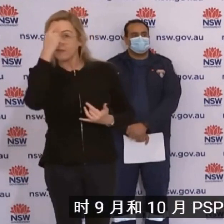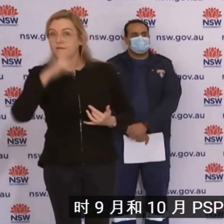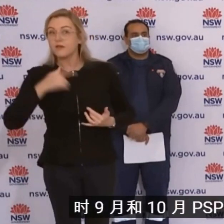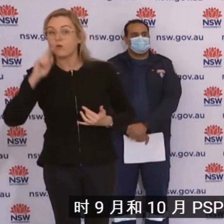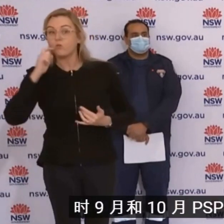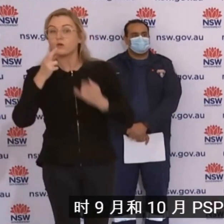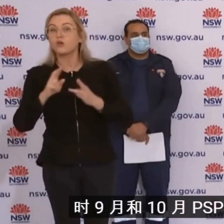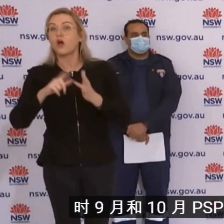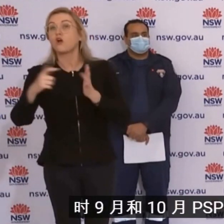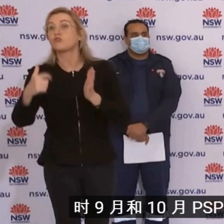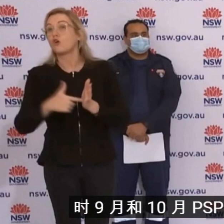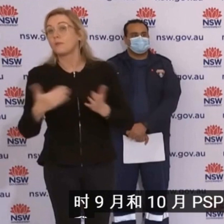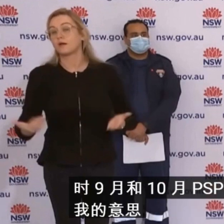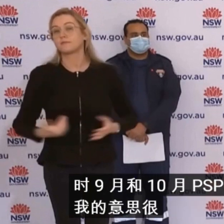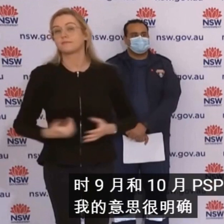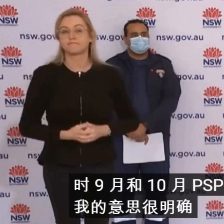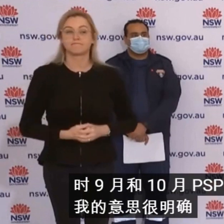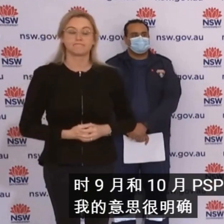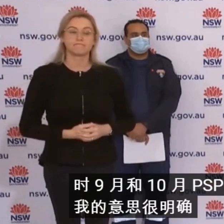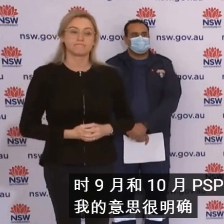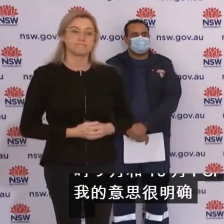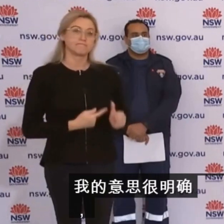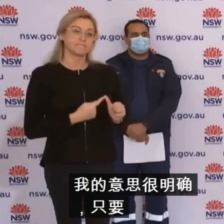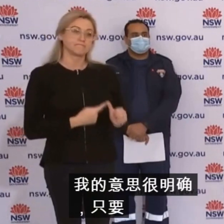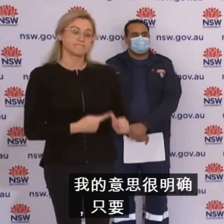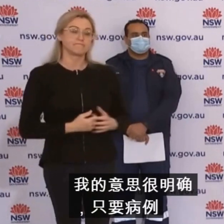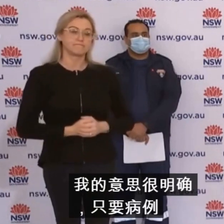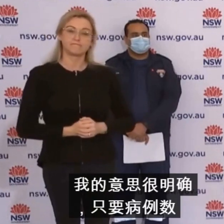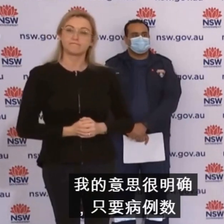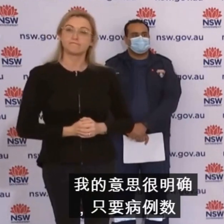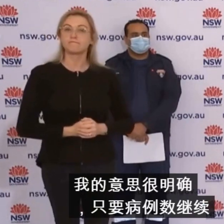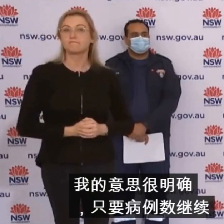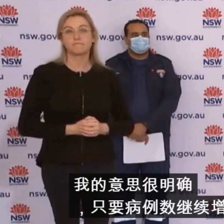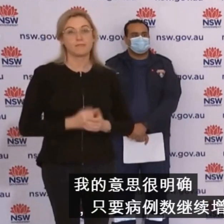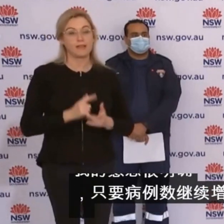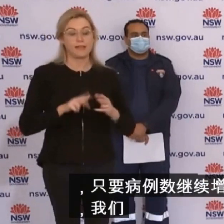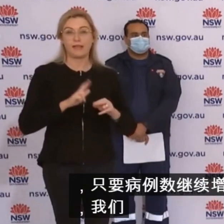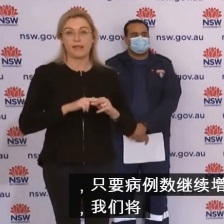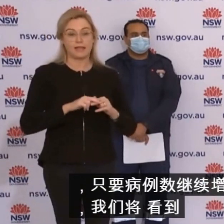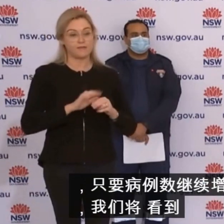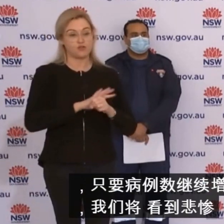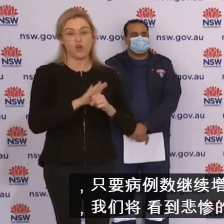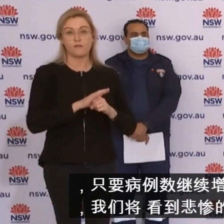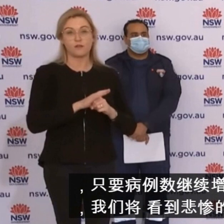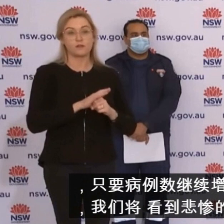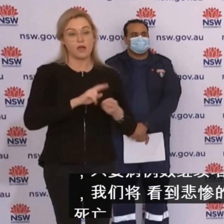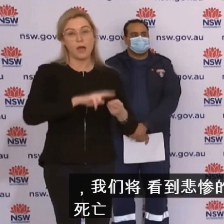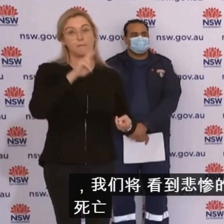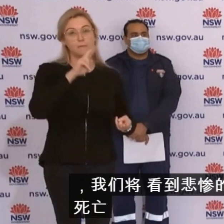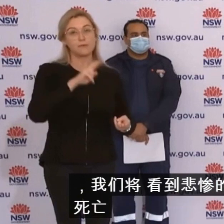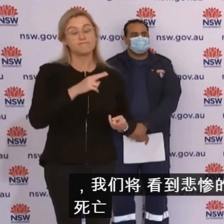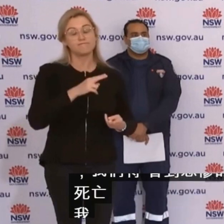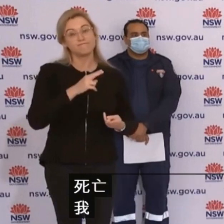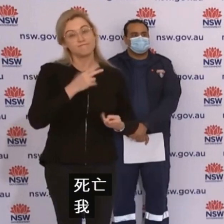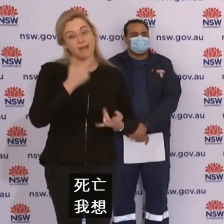October? I mean, clearly, as long as case numbers continue to go along, we are going to see tragically